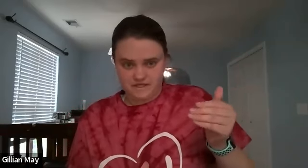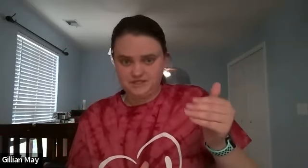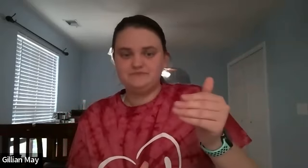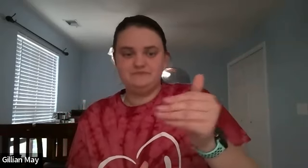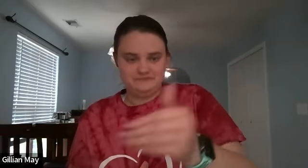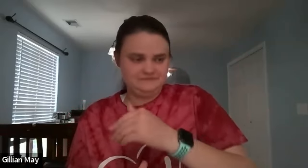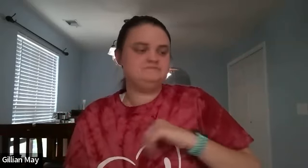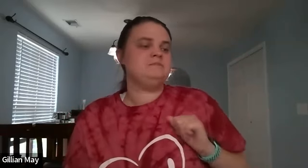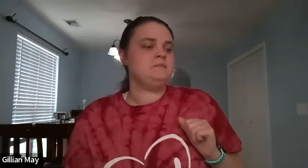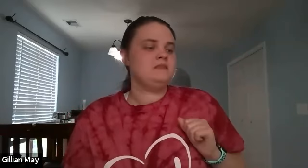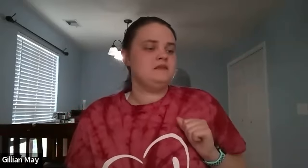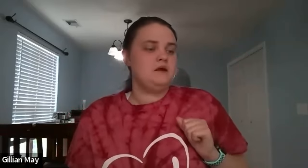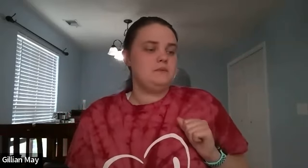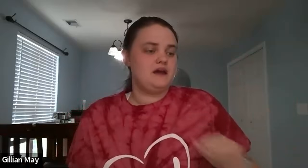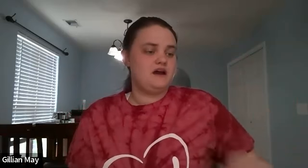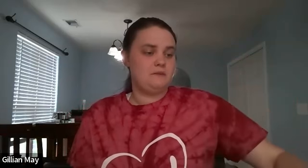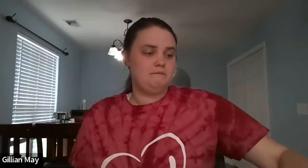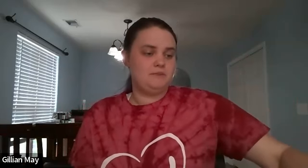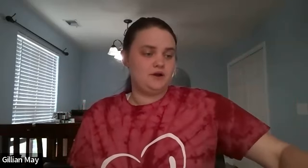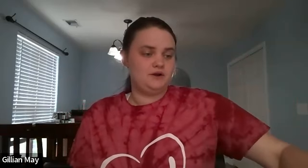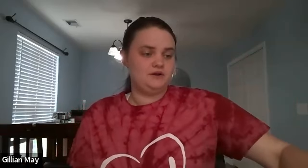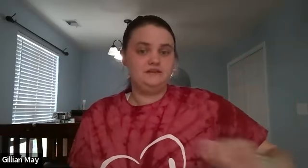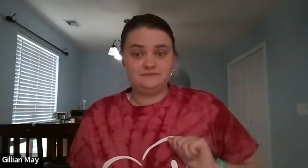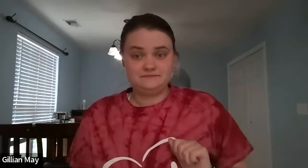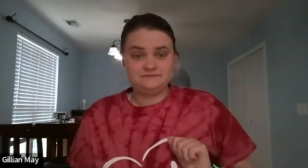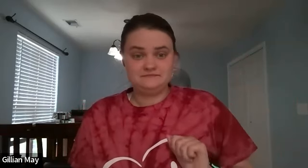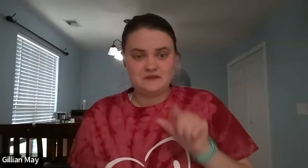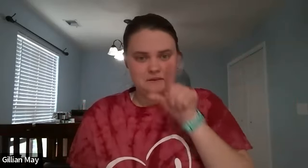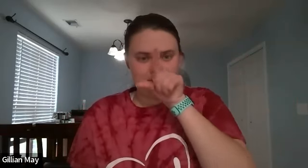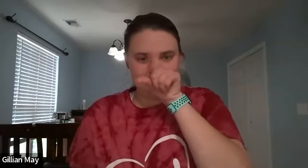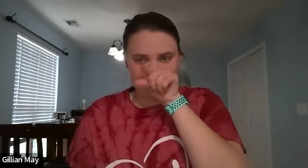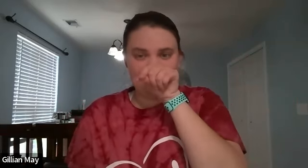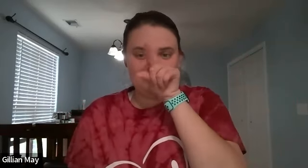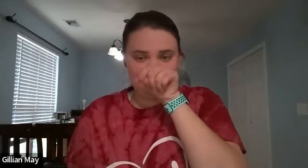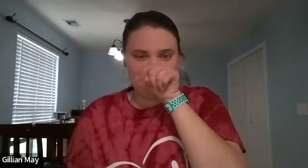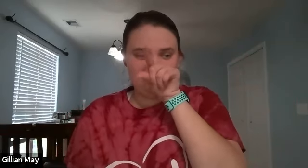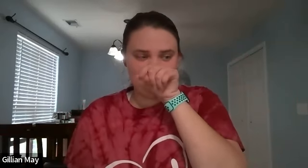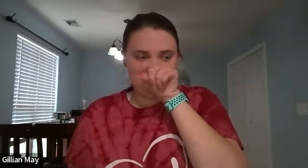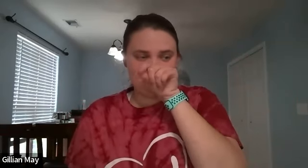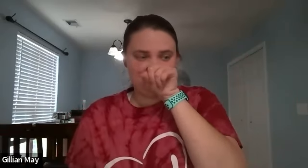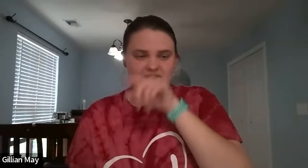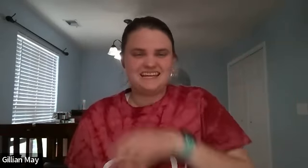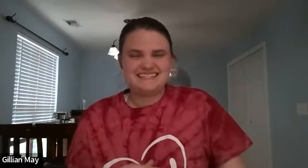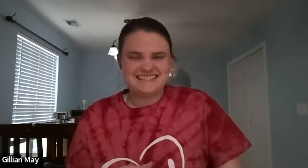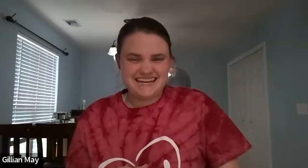Fish. We have bird. Bird. Yep.